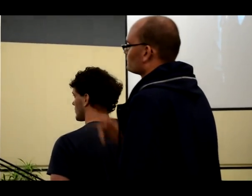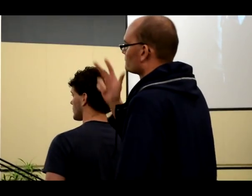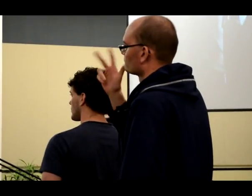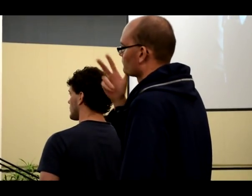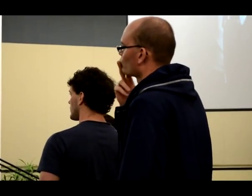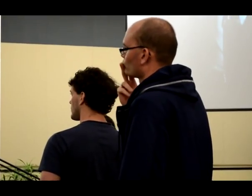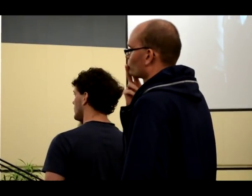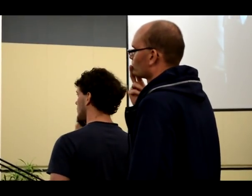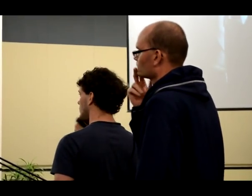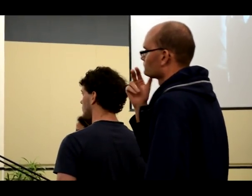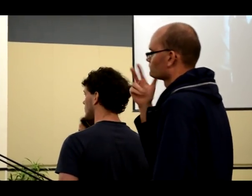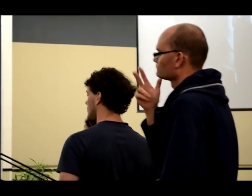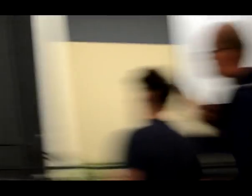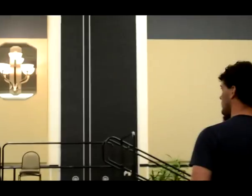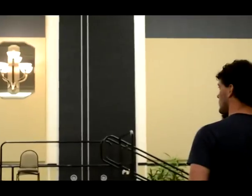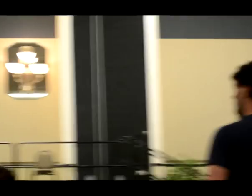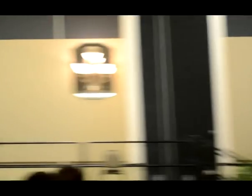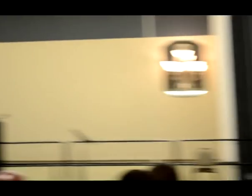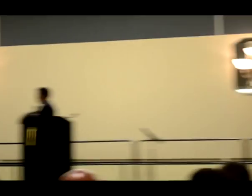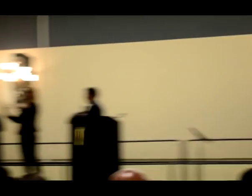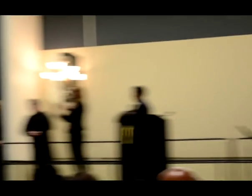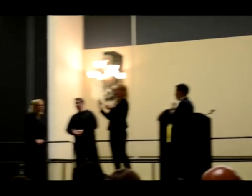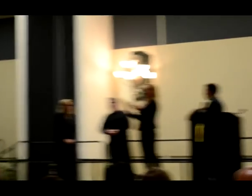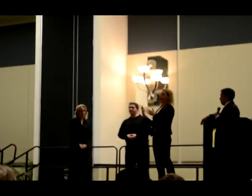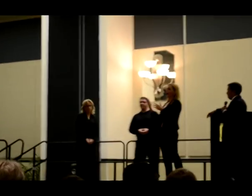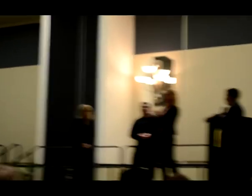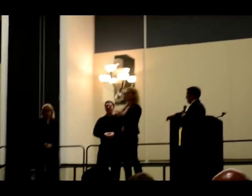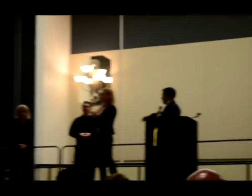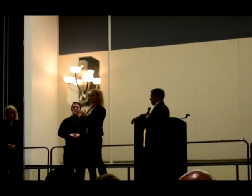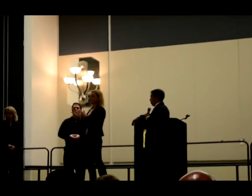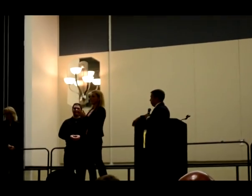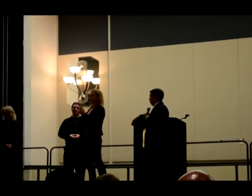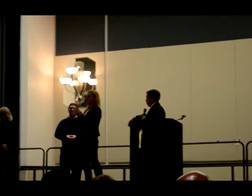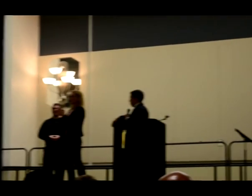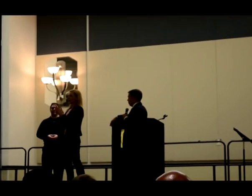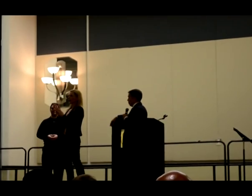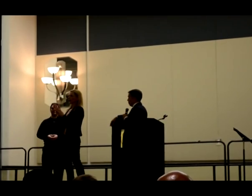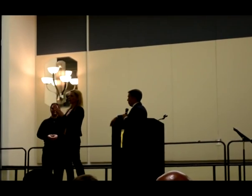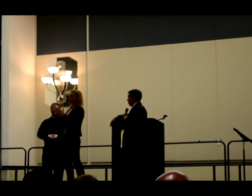No. The third most used language in the United States.